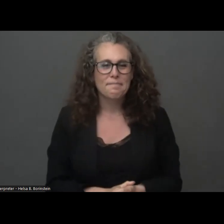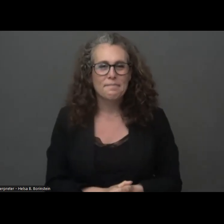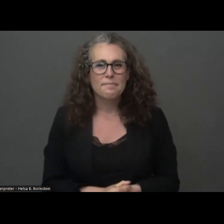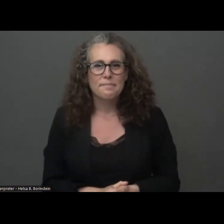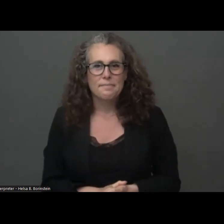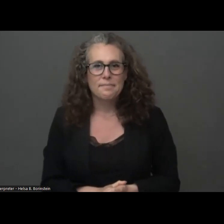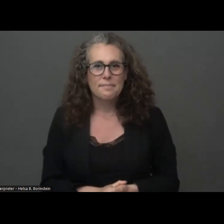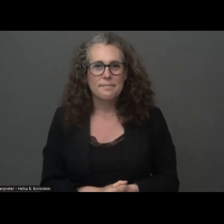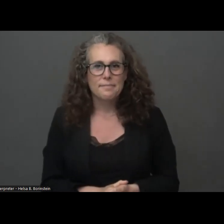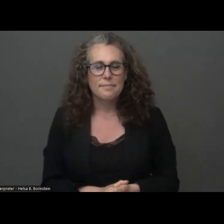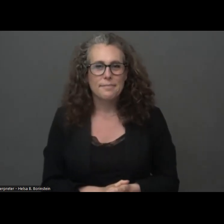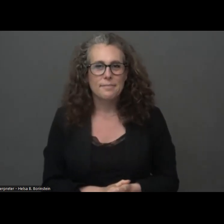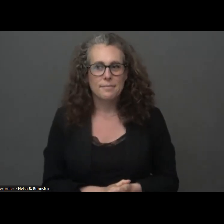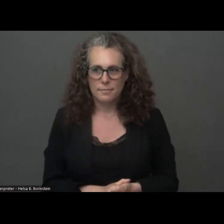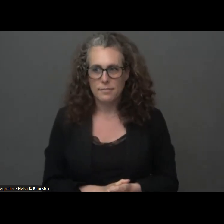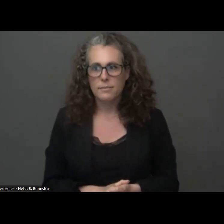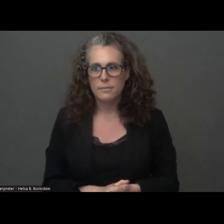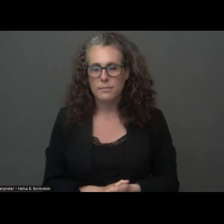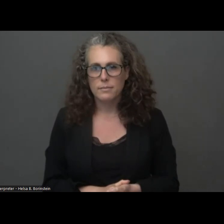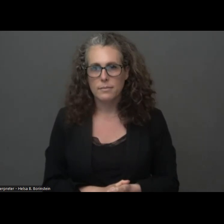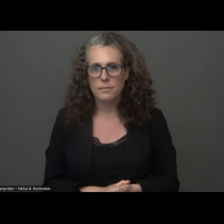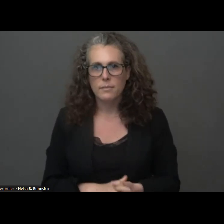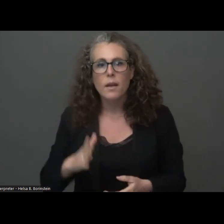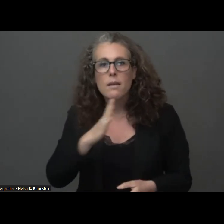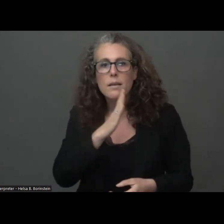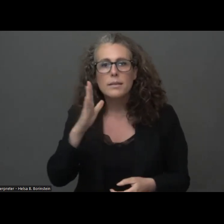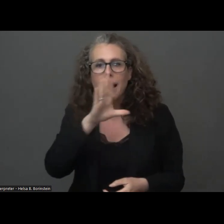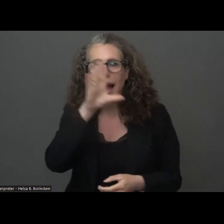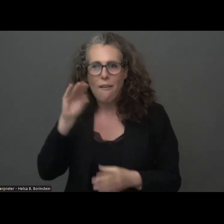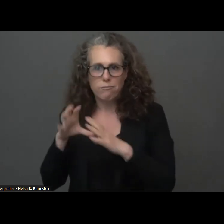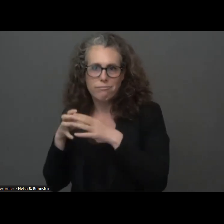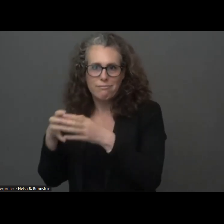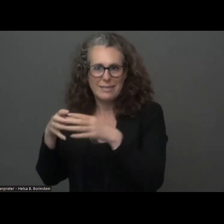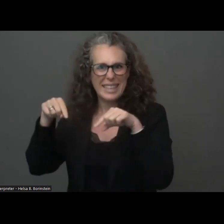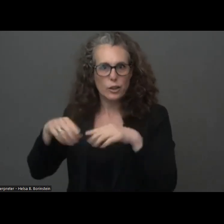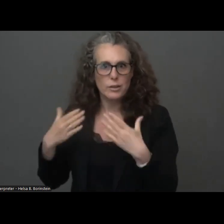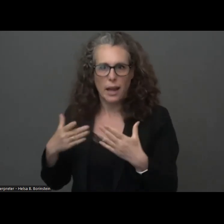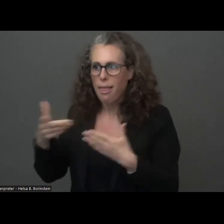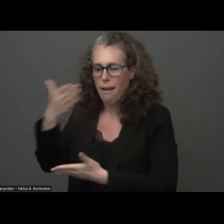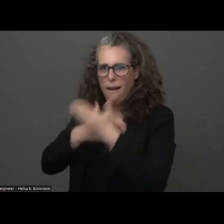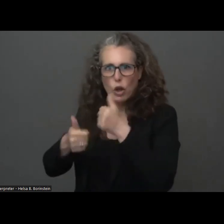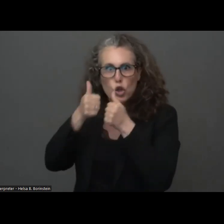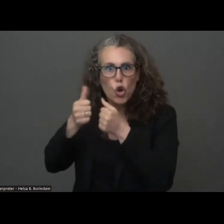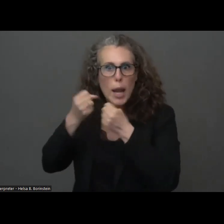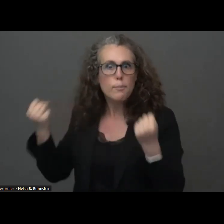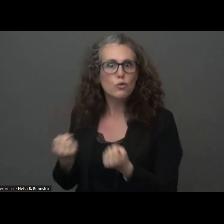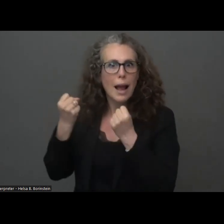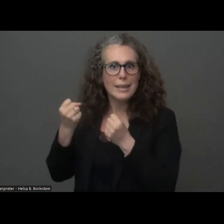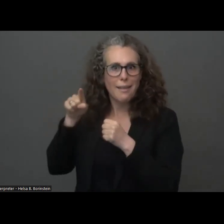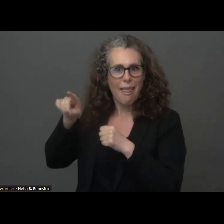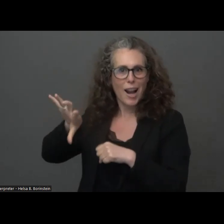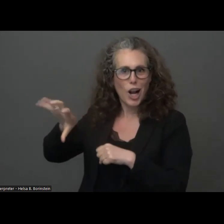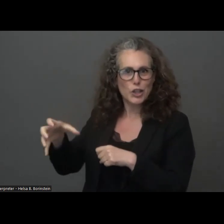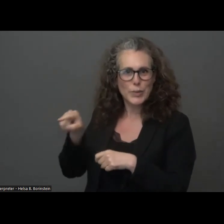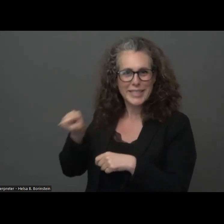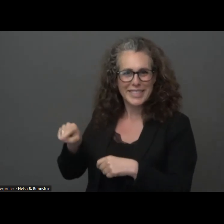we have the East Africa Breweries with us, at a particular example of best practice in that regard. And of course, one of